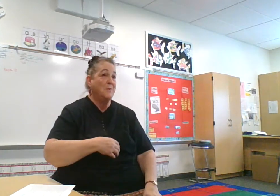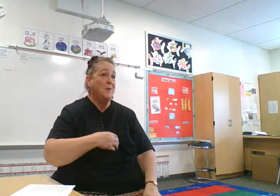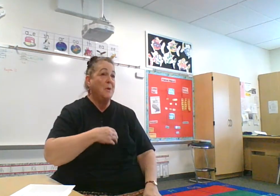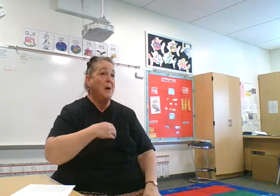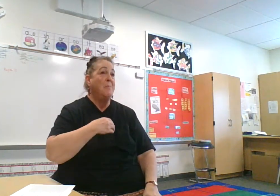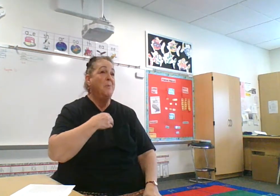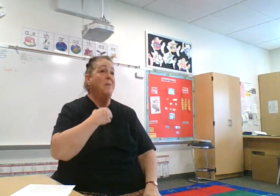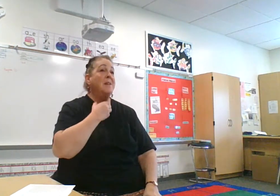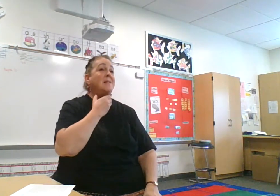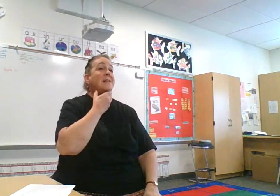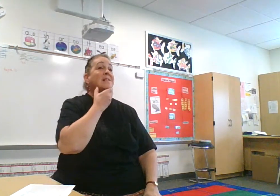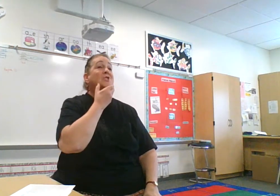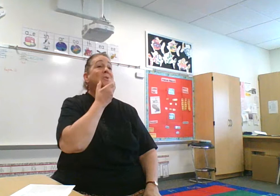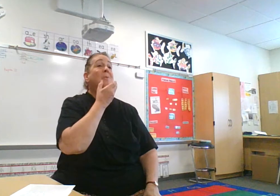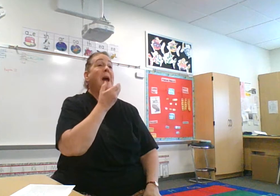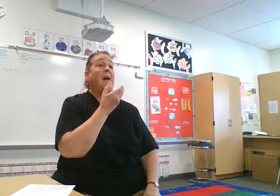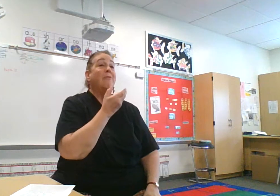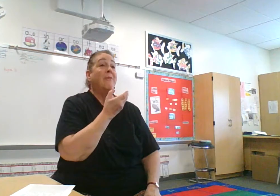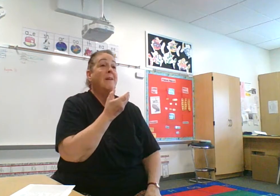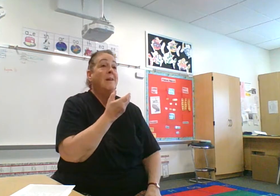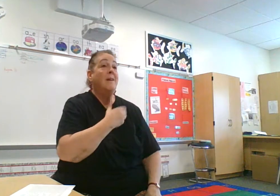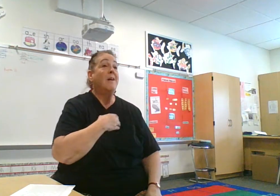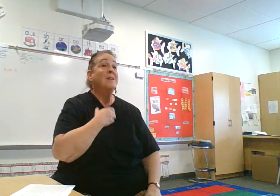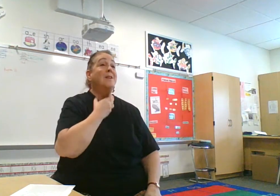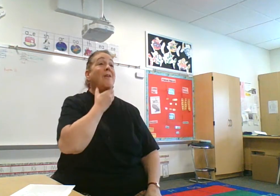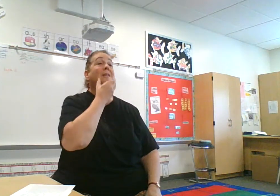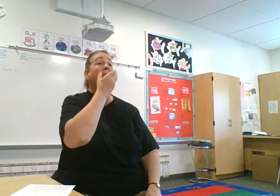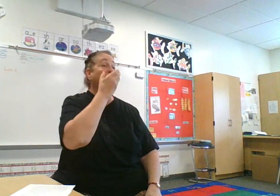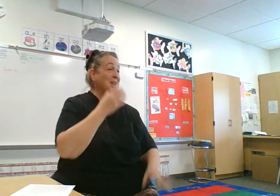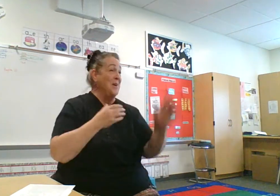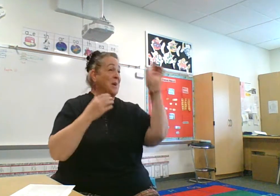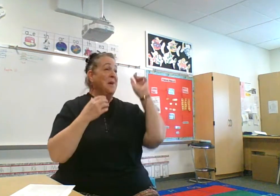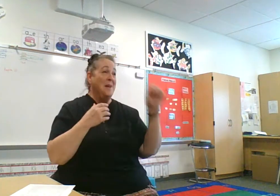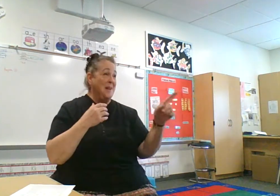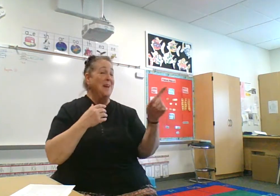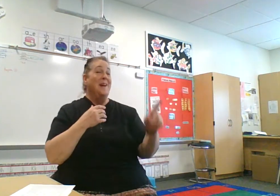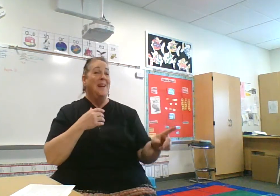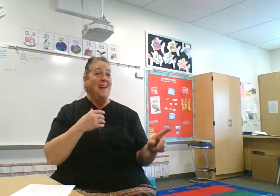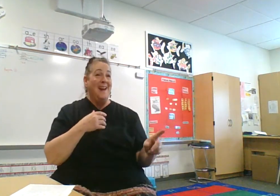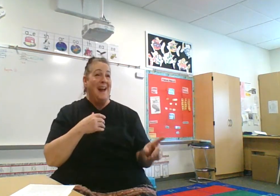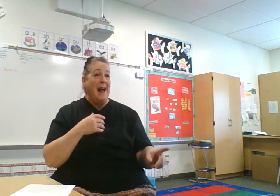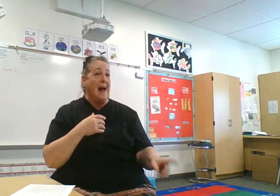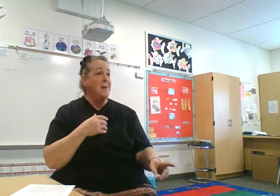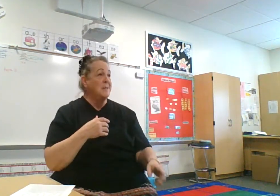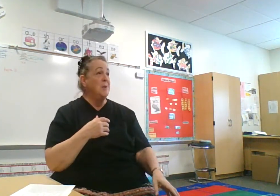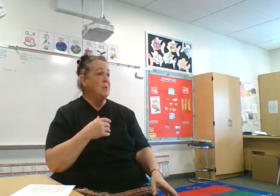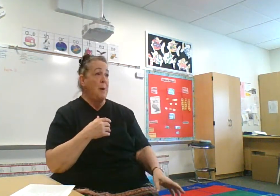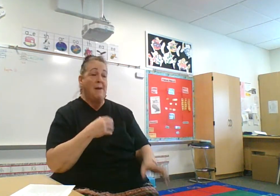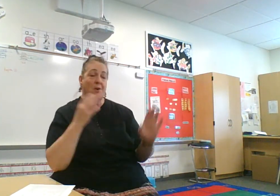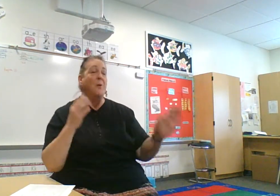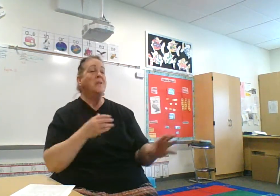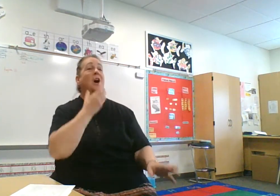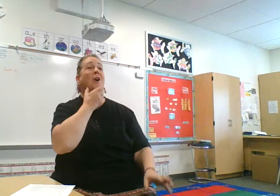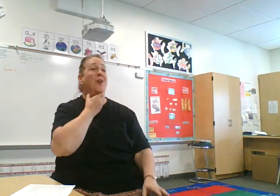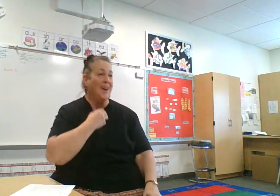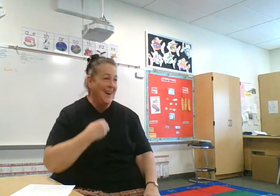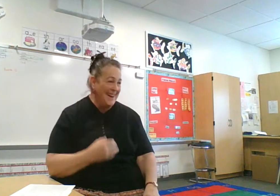go up with this, it's giraffe on his long neck. So I am so giraffe. No, it's hunger.